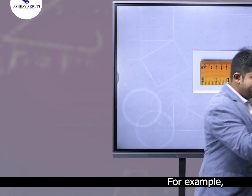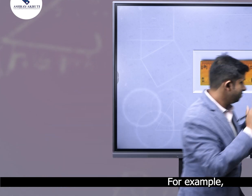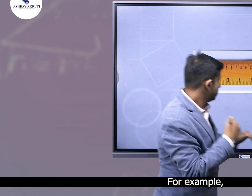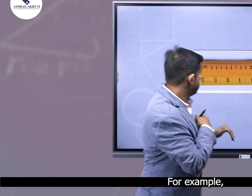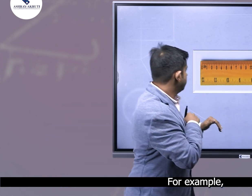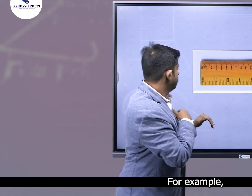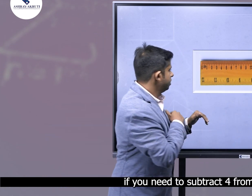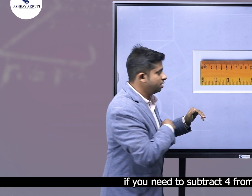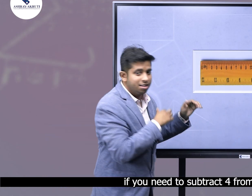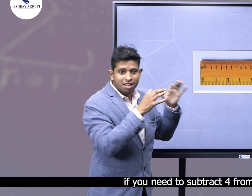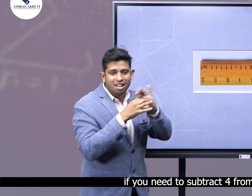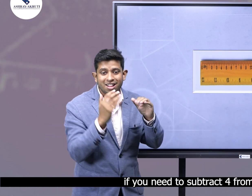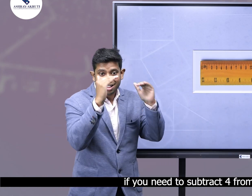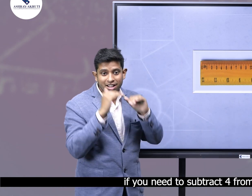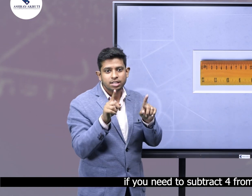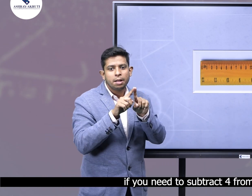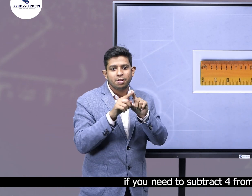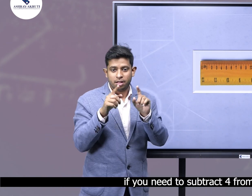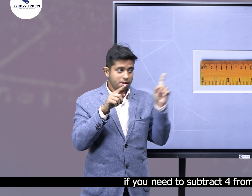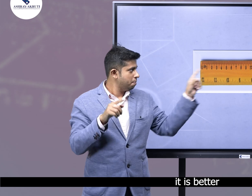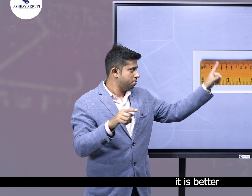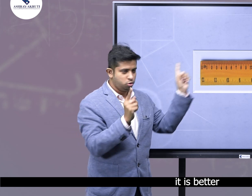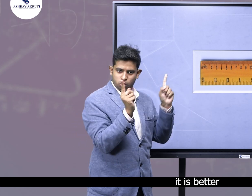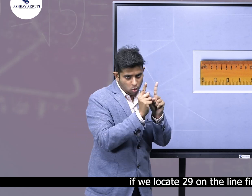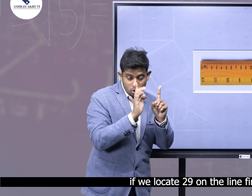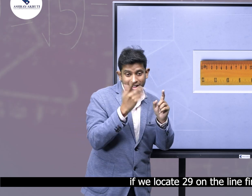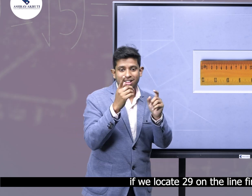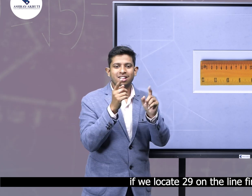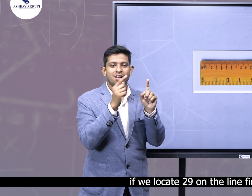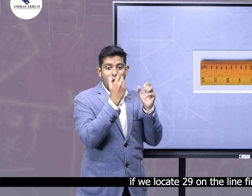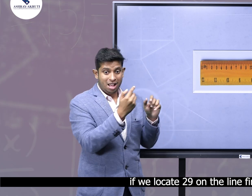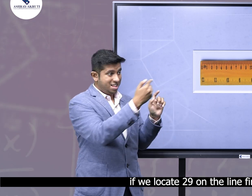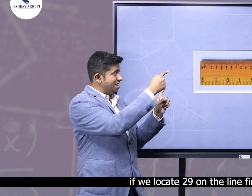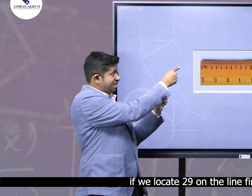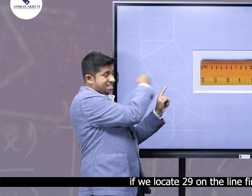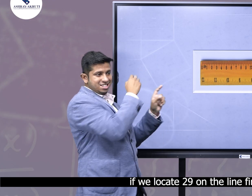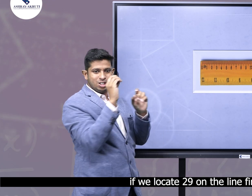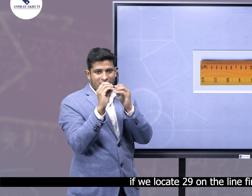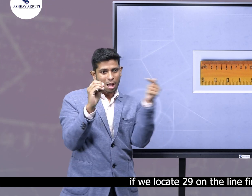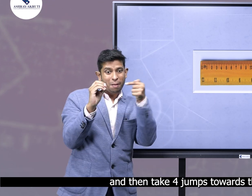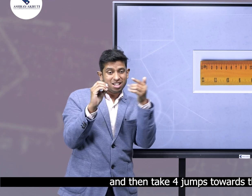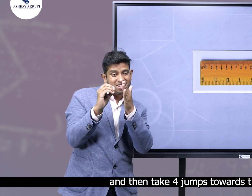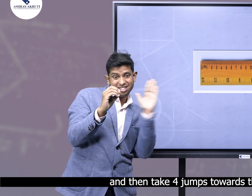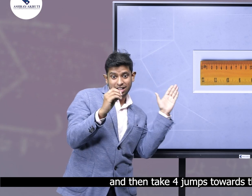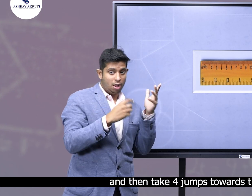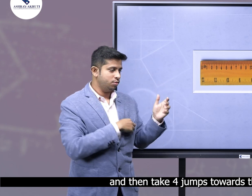For example, if you need to subtract 4 from 29, it is better if we locate 29 on the line first and then take 4